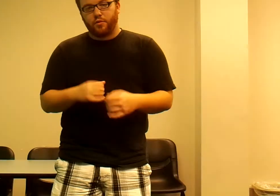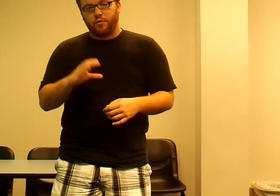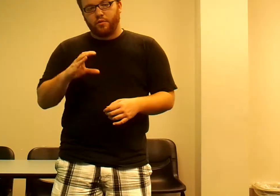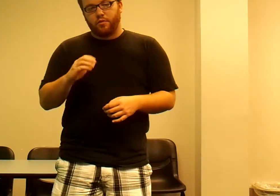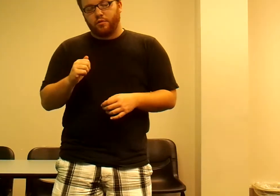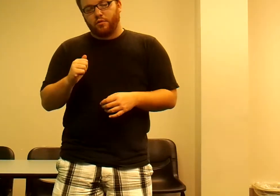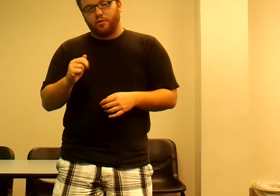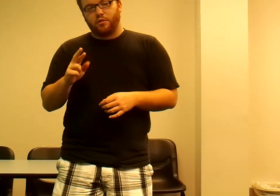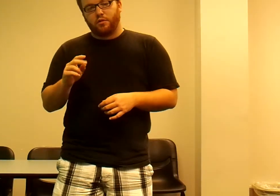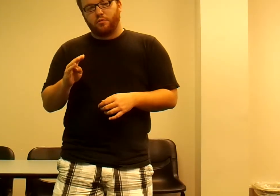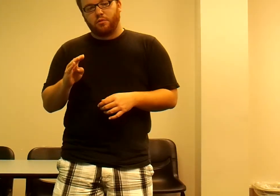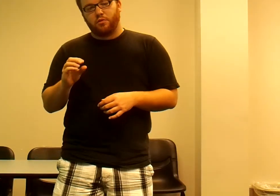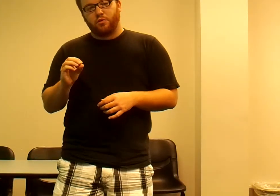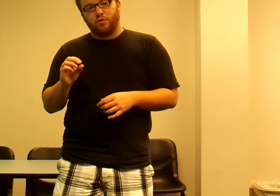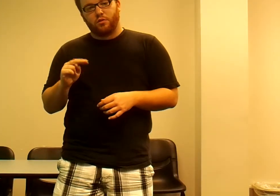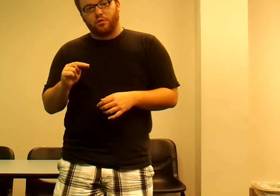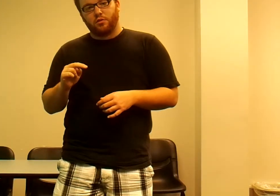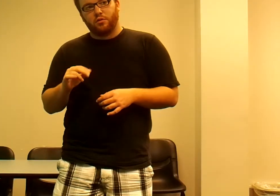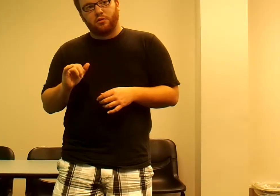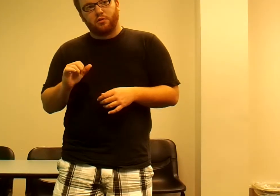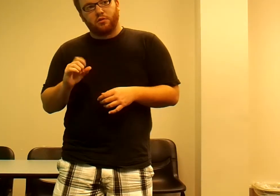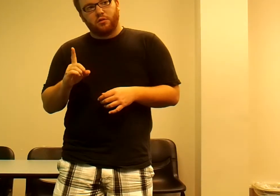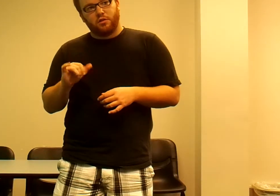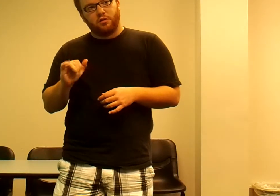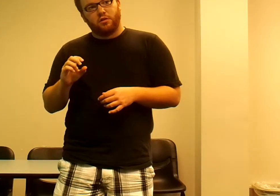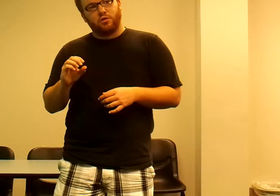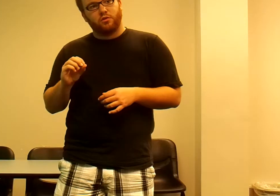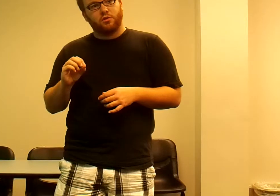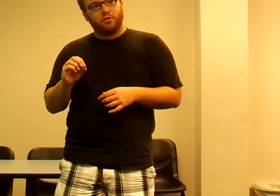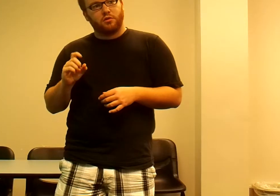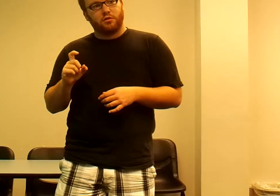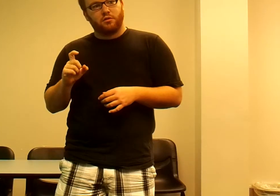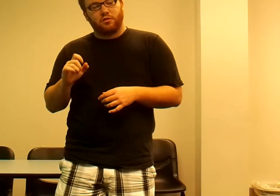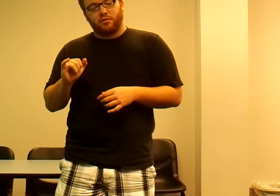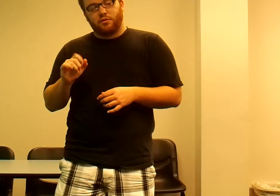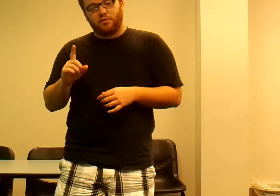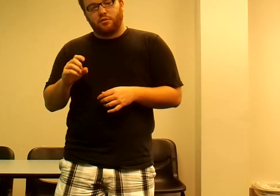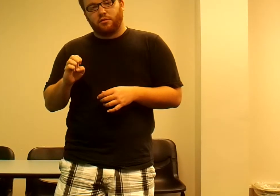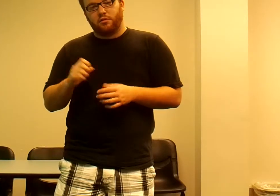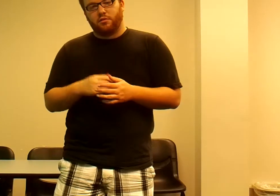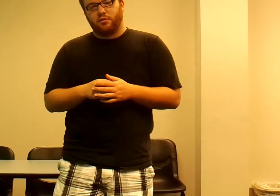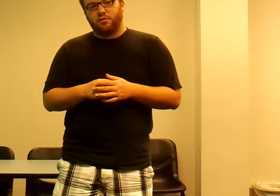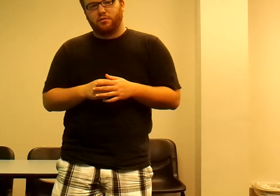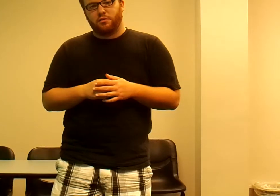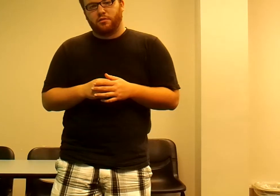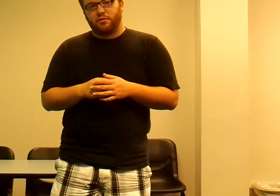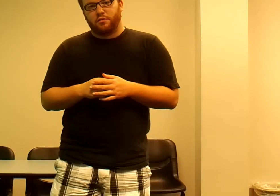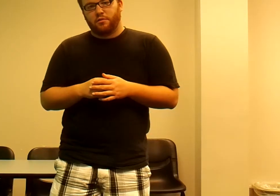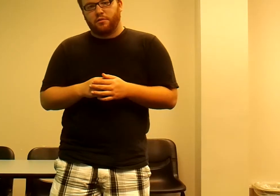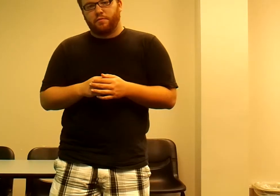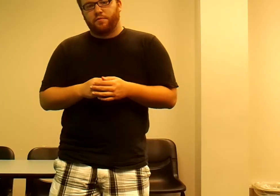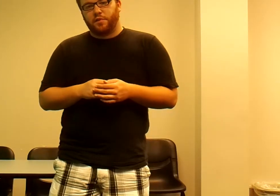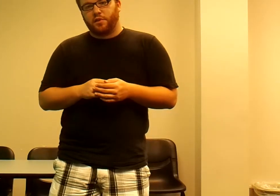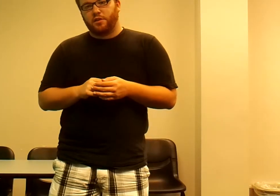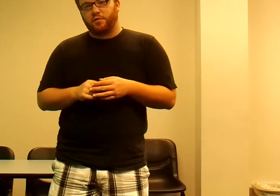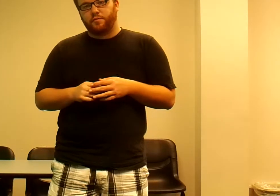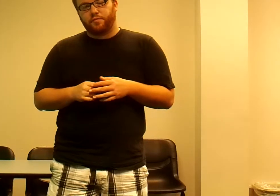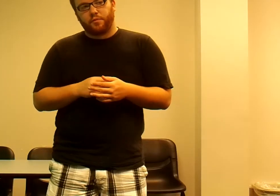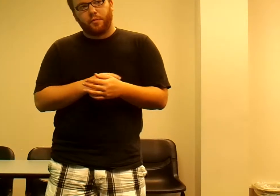separate, and it sends all of the blood to our muscles and to our body when